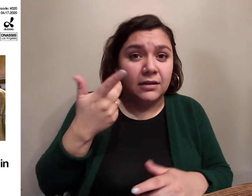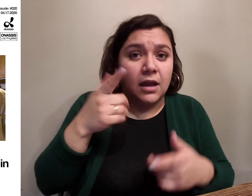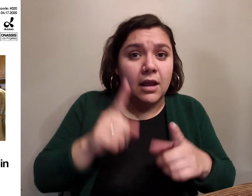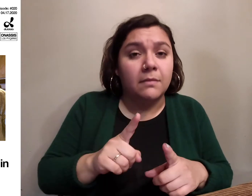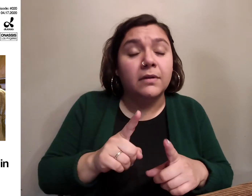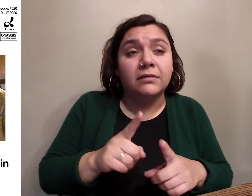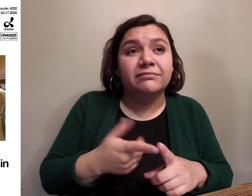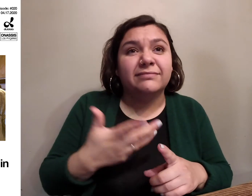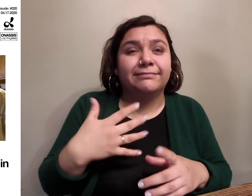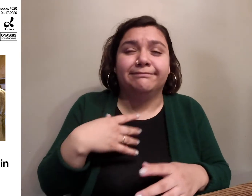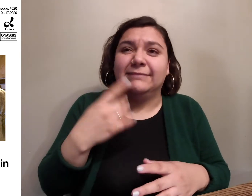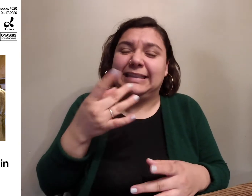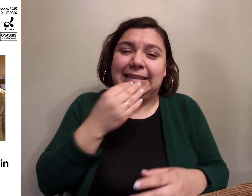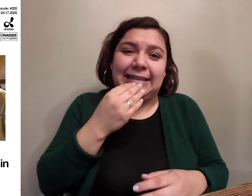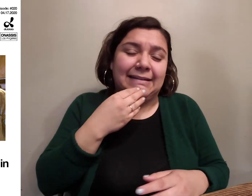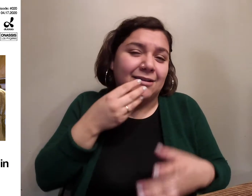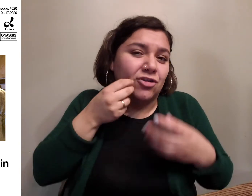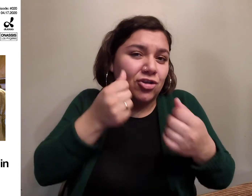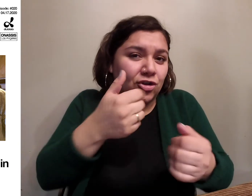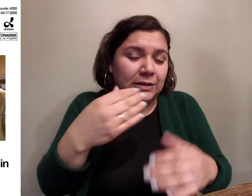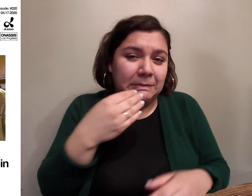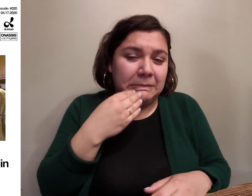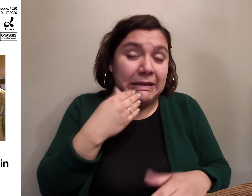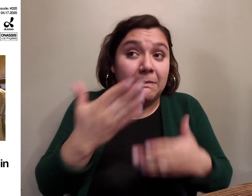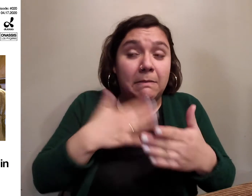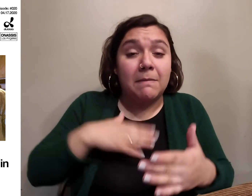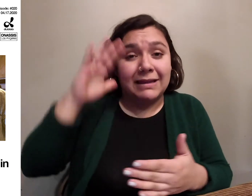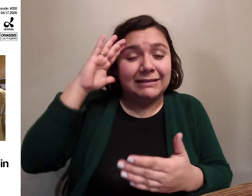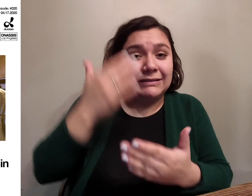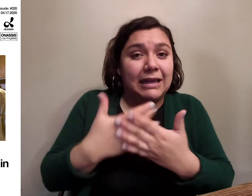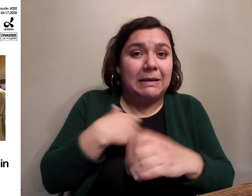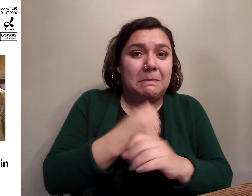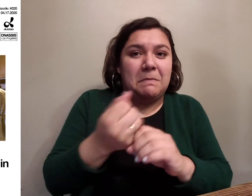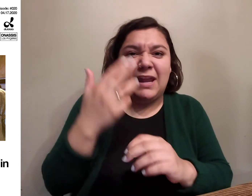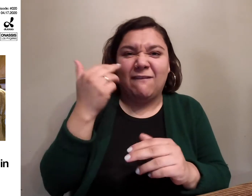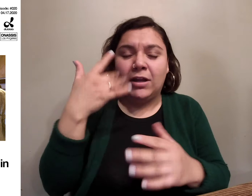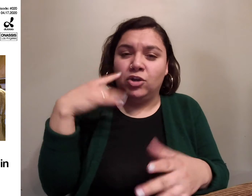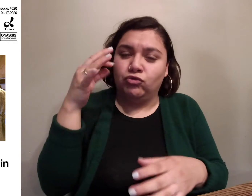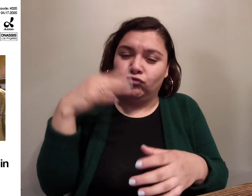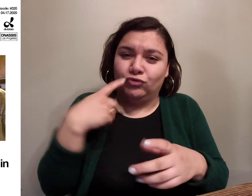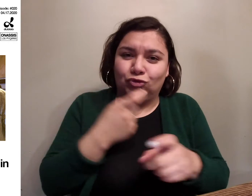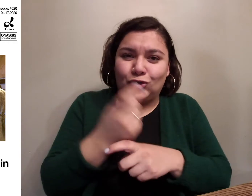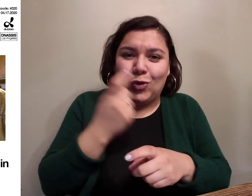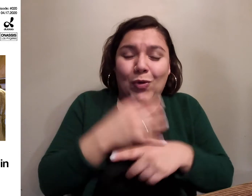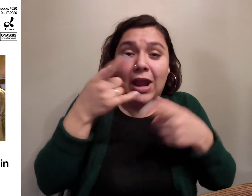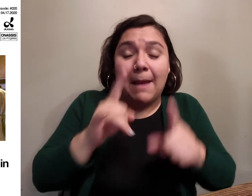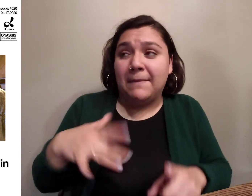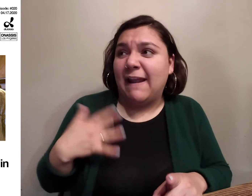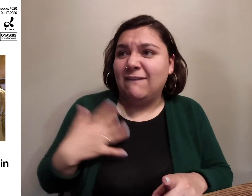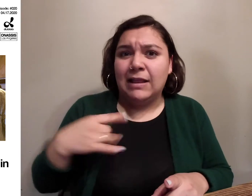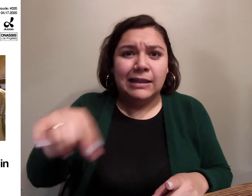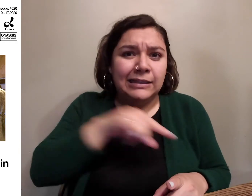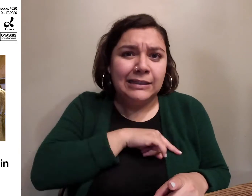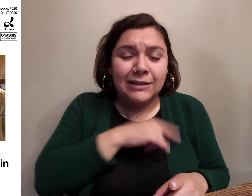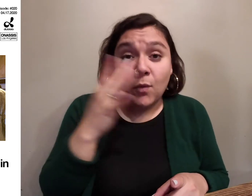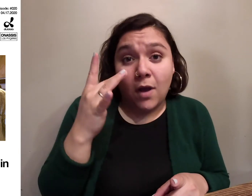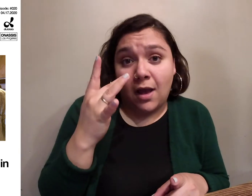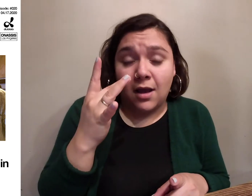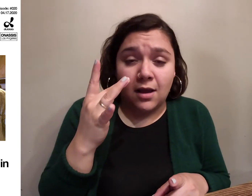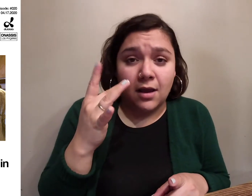my son made a funny joke. And then all of a sudden I feel guilty because, how could I be happy